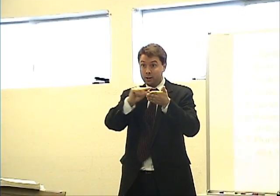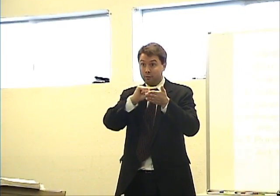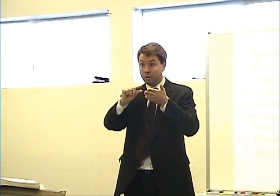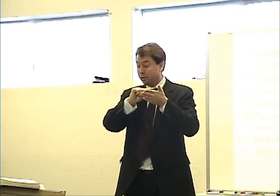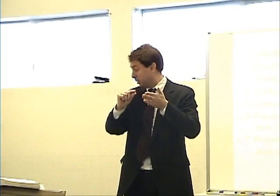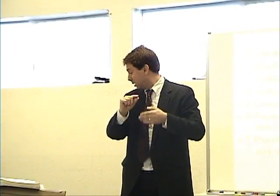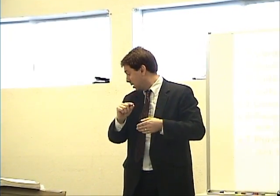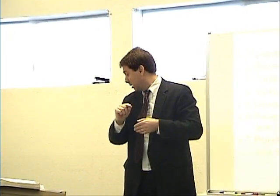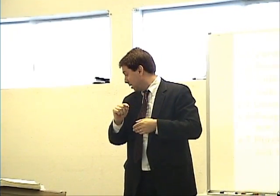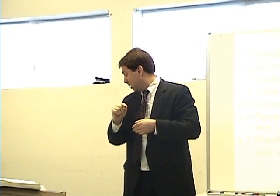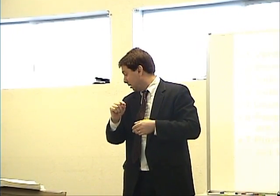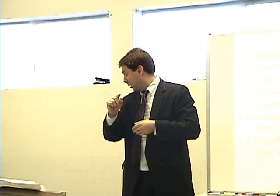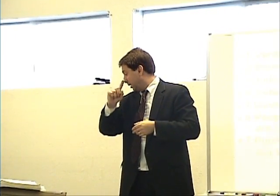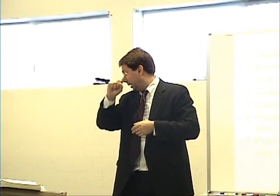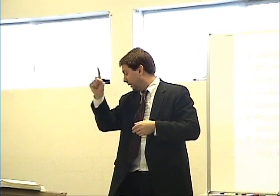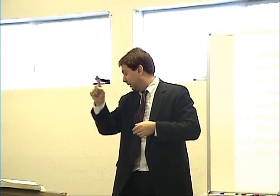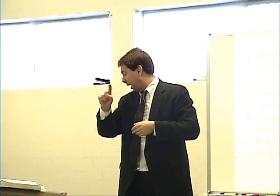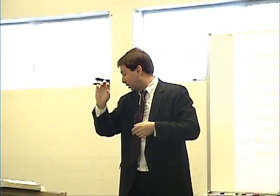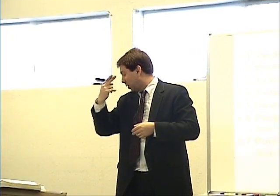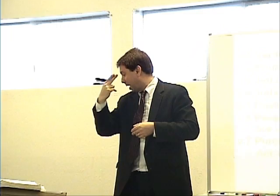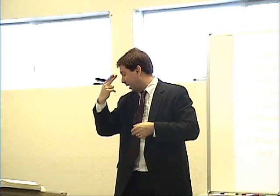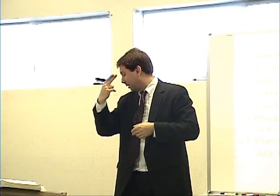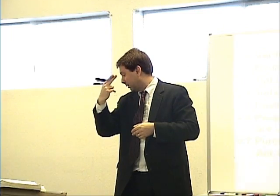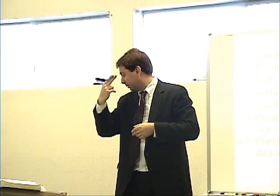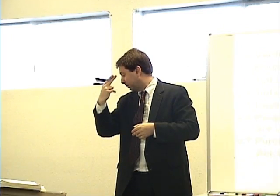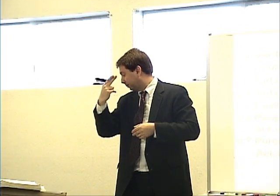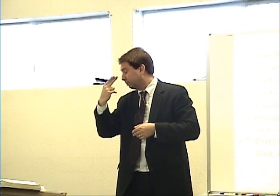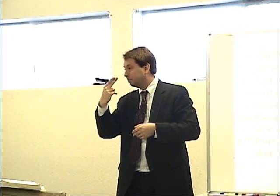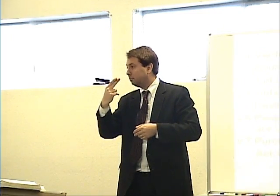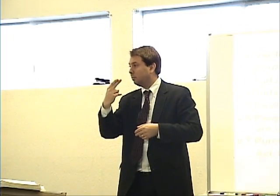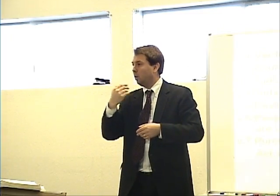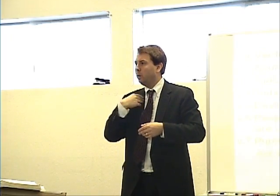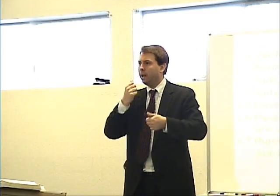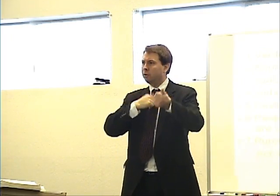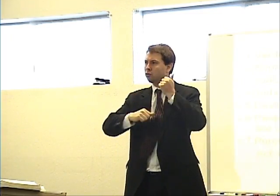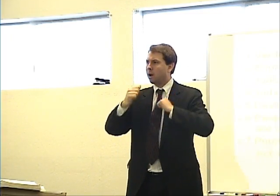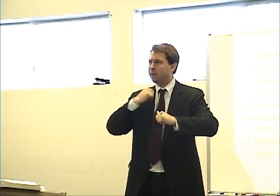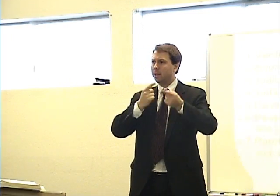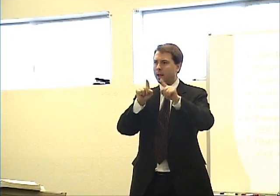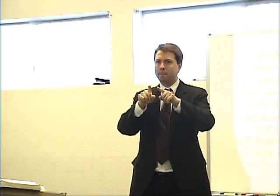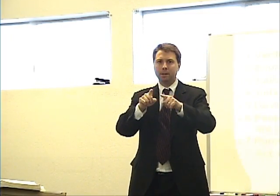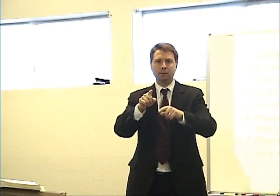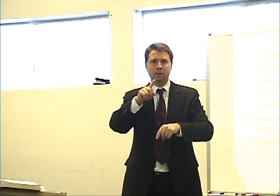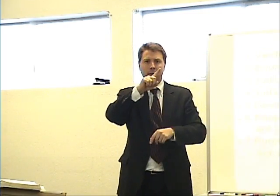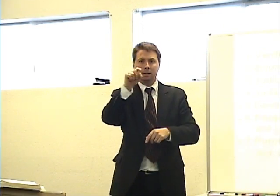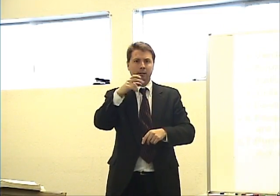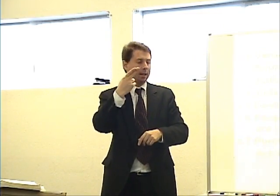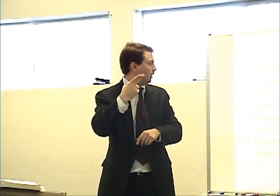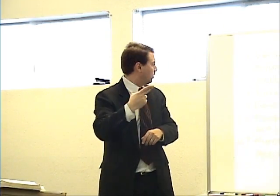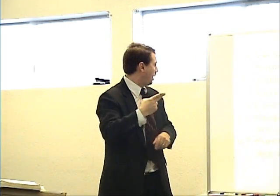the verse, in Zechariah, we have a drama that happens. In Zechariah,